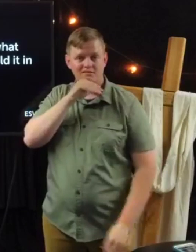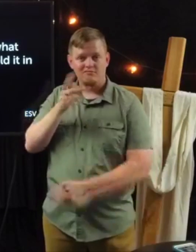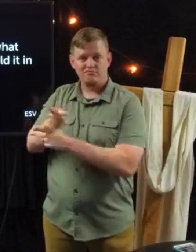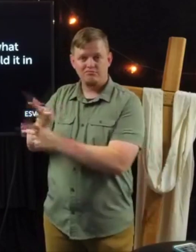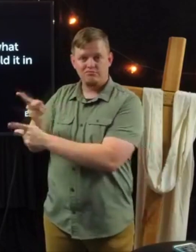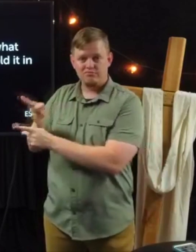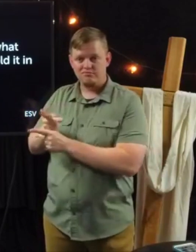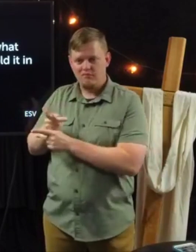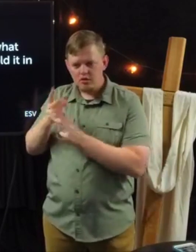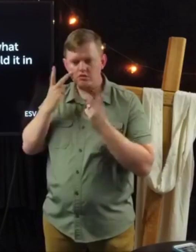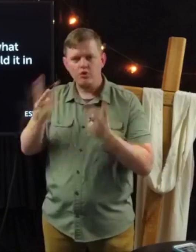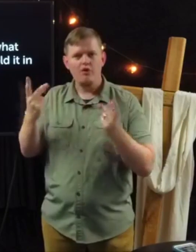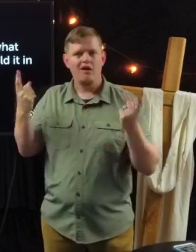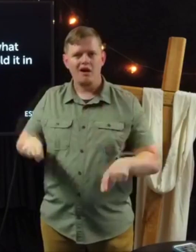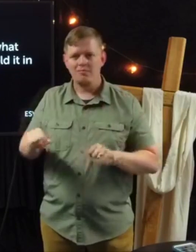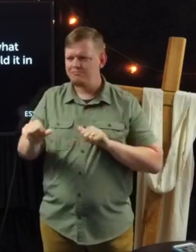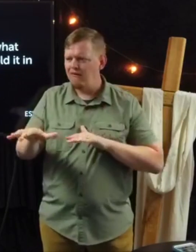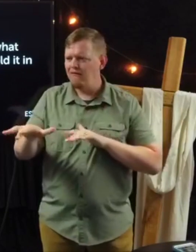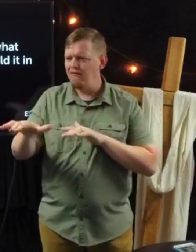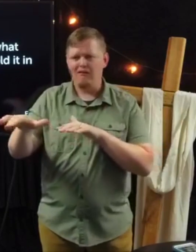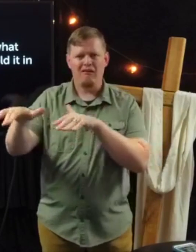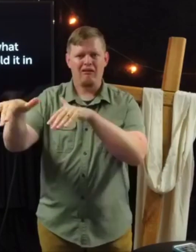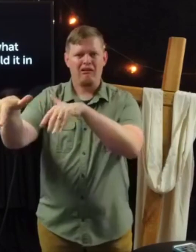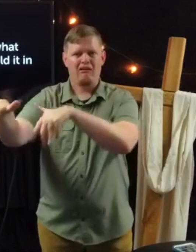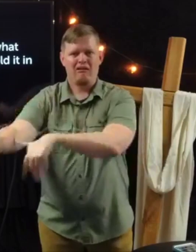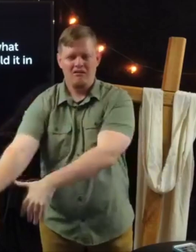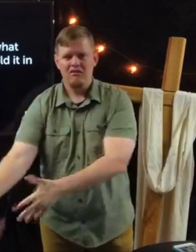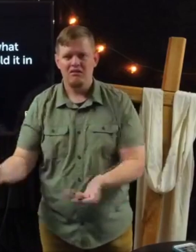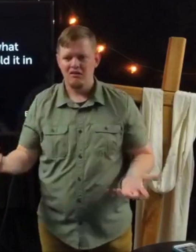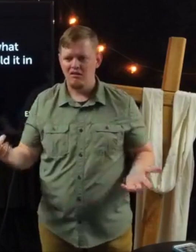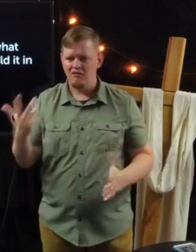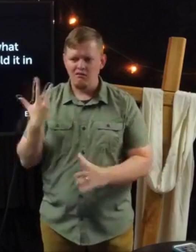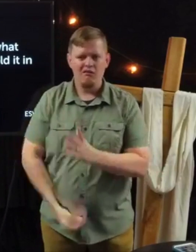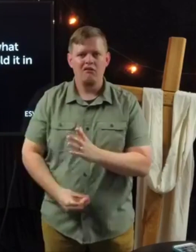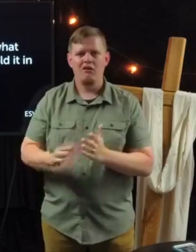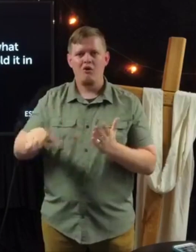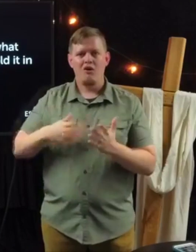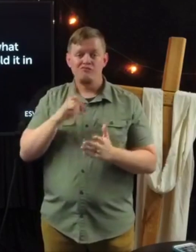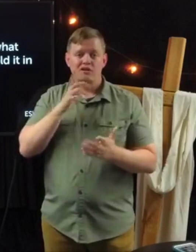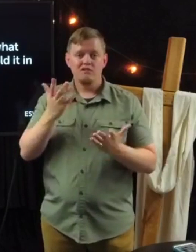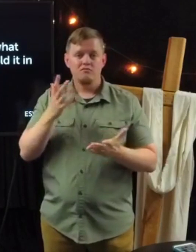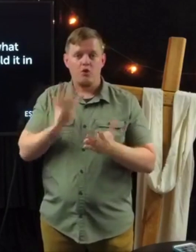Verse 34. This is the man who was taking care of the pigs, or the people who were taking care of the pigs. When the herdsmen saw what had happened and the 2,000 pigs going